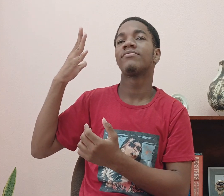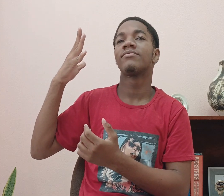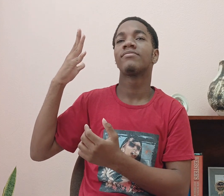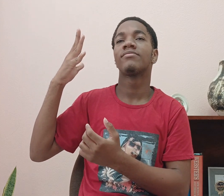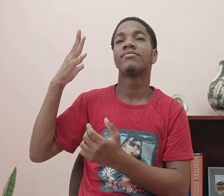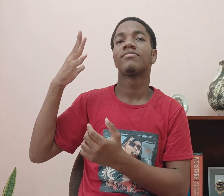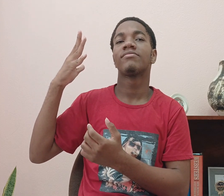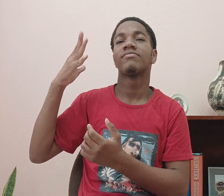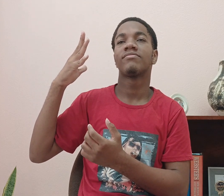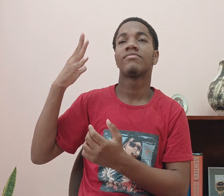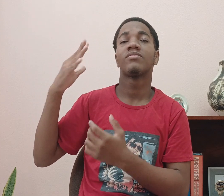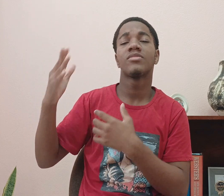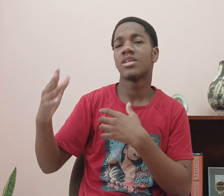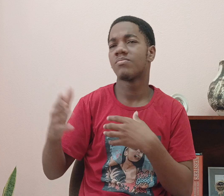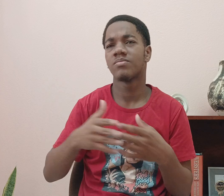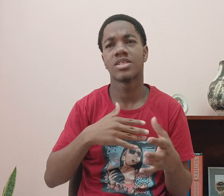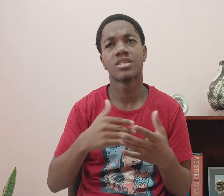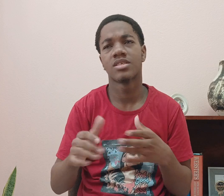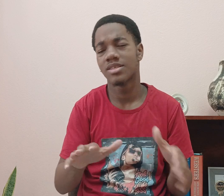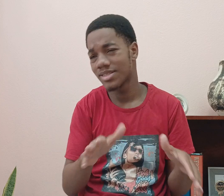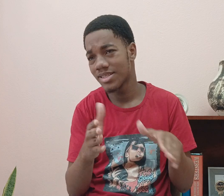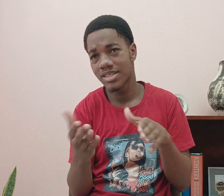Though death into life everlasting